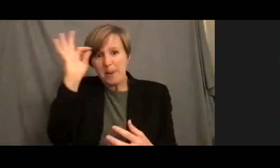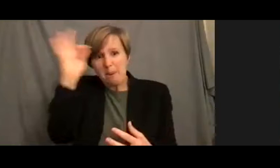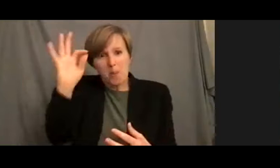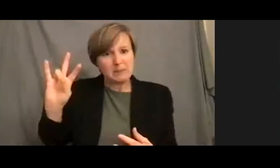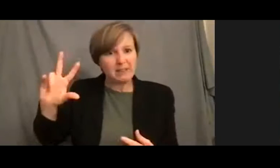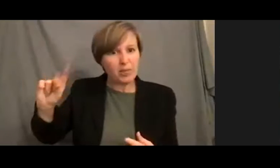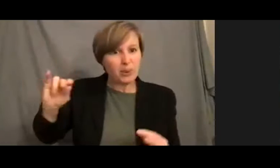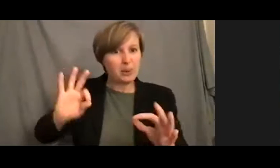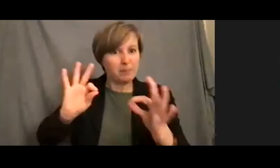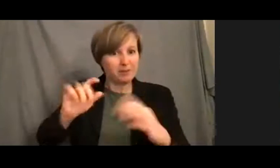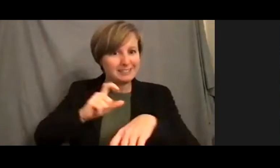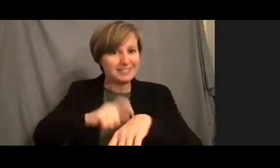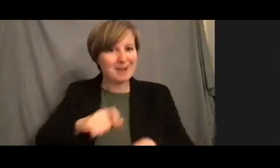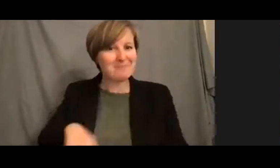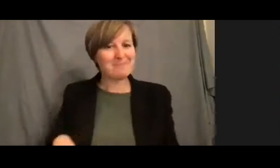Perfect timing.